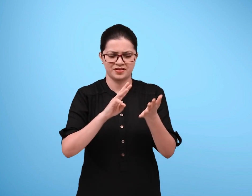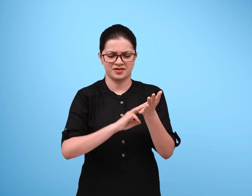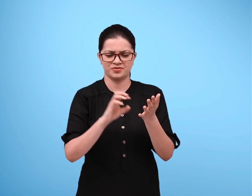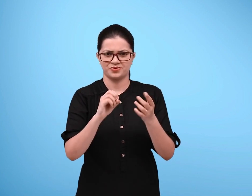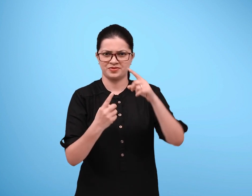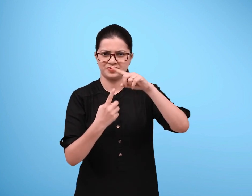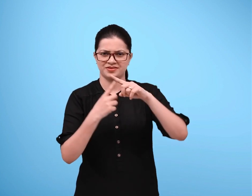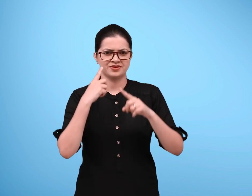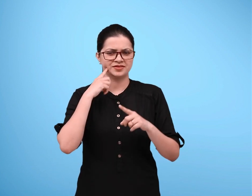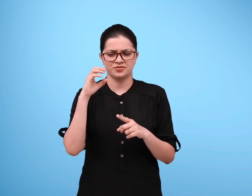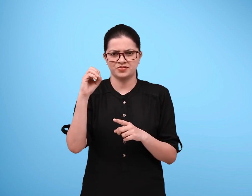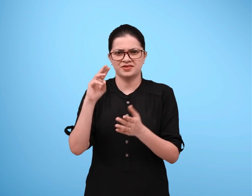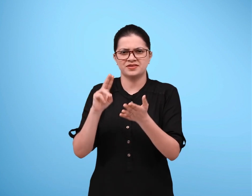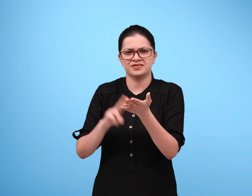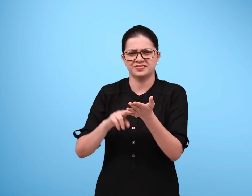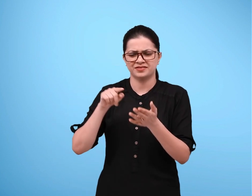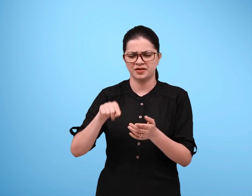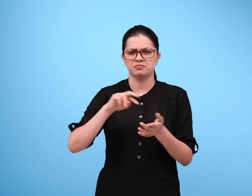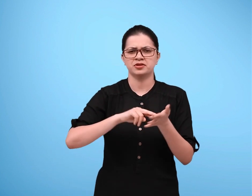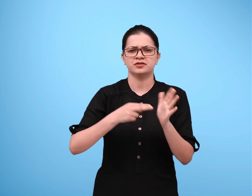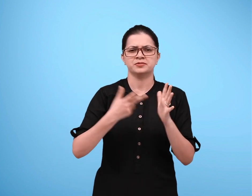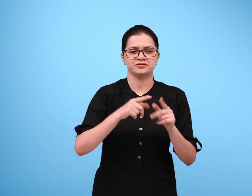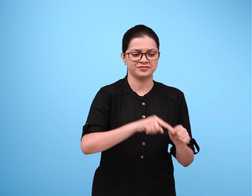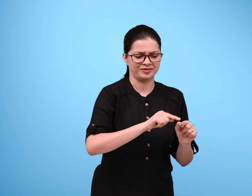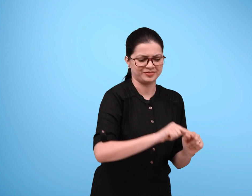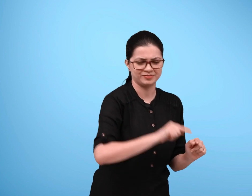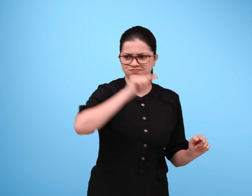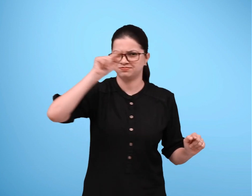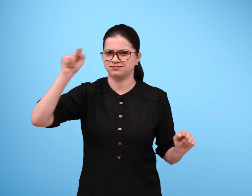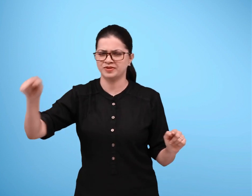Motion seems to be some kind of a change in the position of an object with time.